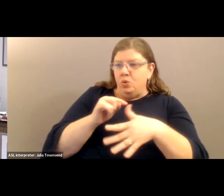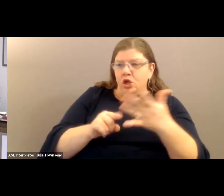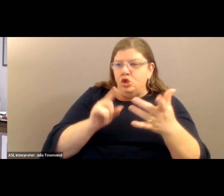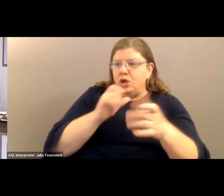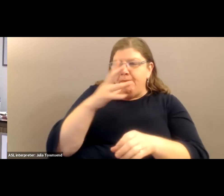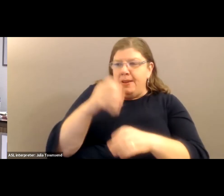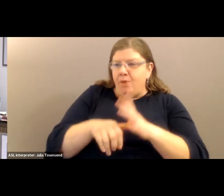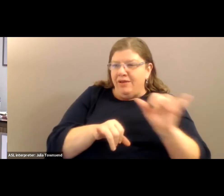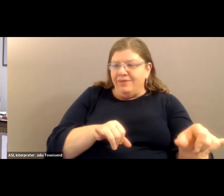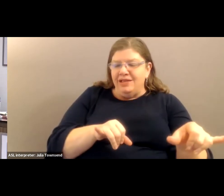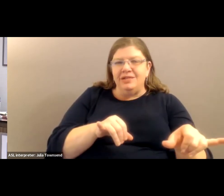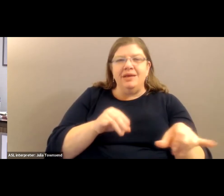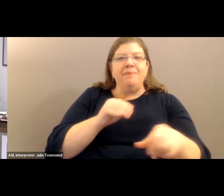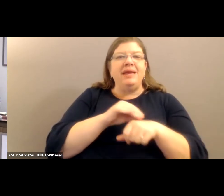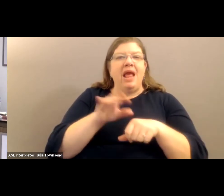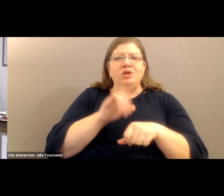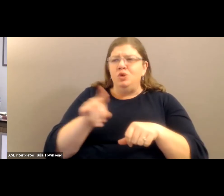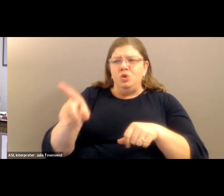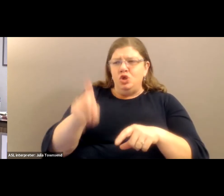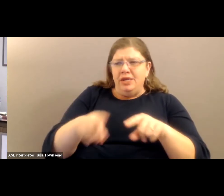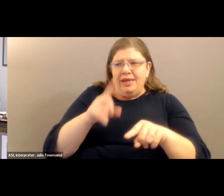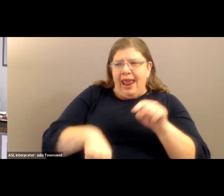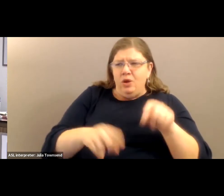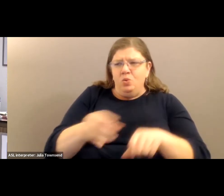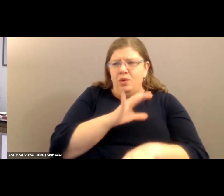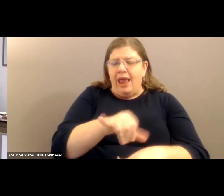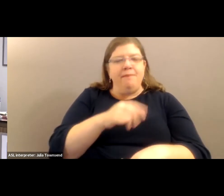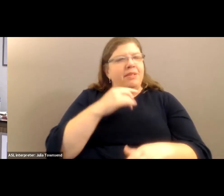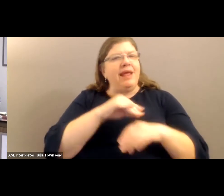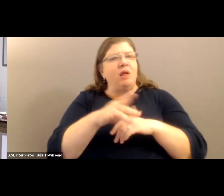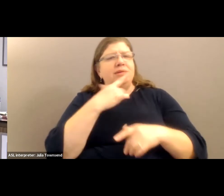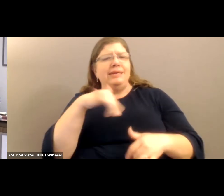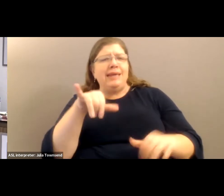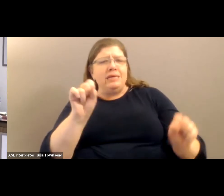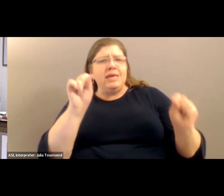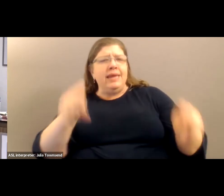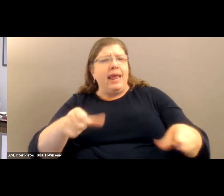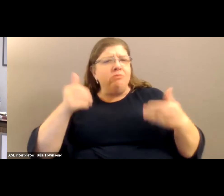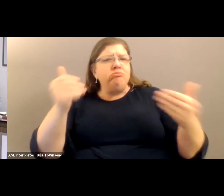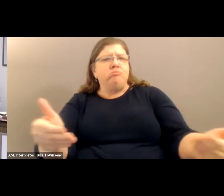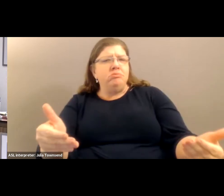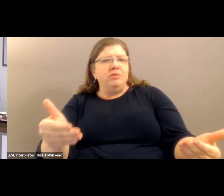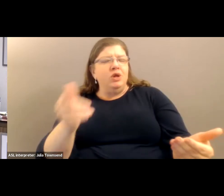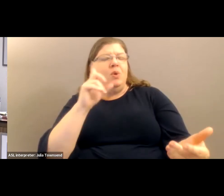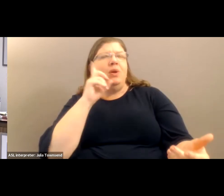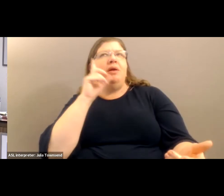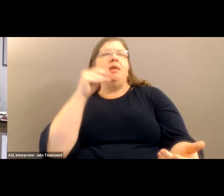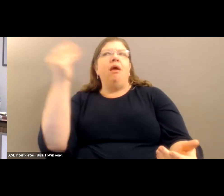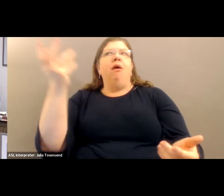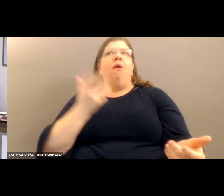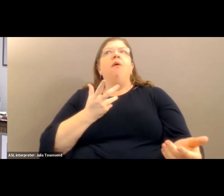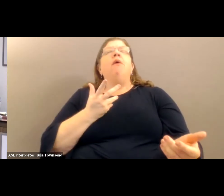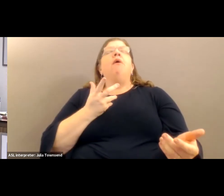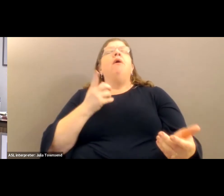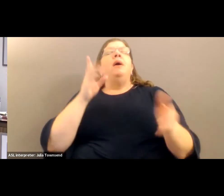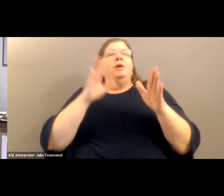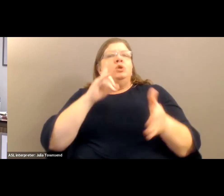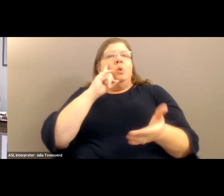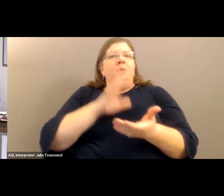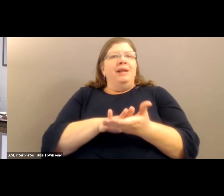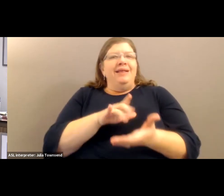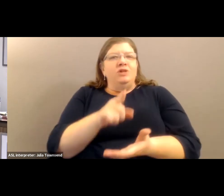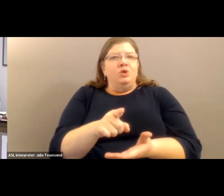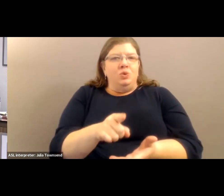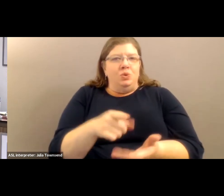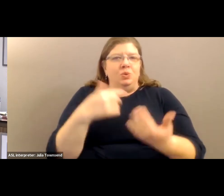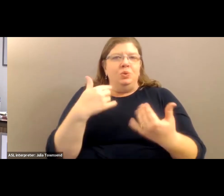this, but a counselor said, yes, you can, and you go forth. And so it's just those words that you hear from a counselor, that's someone that believes in you. And